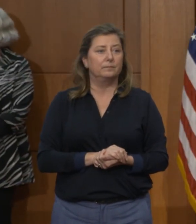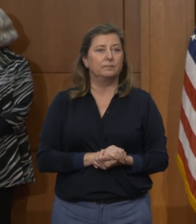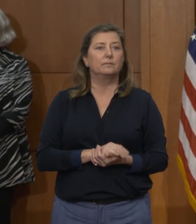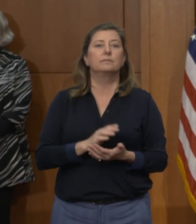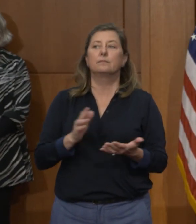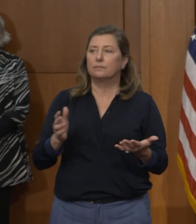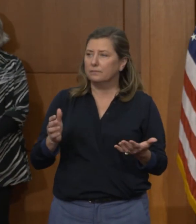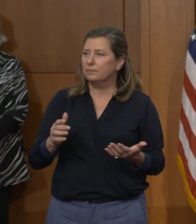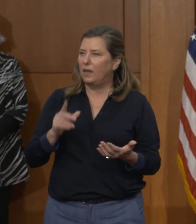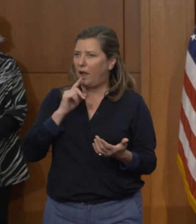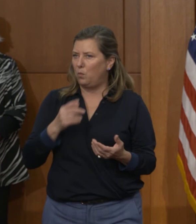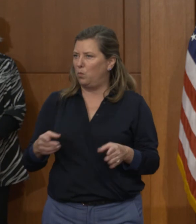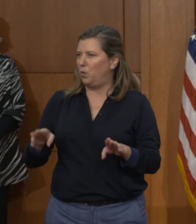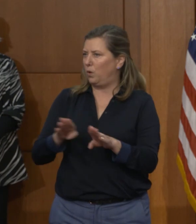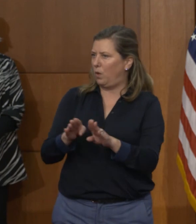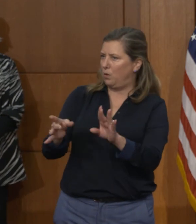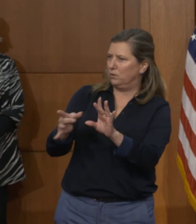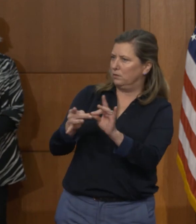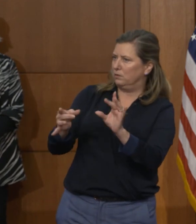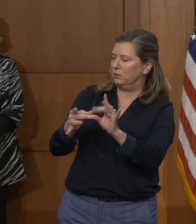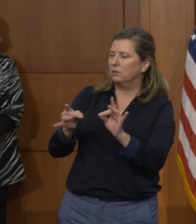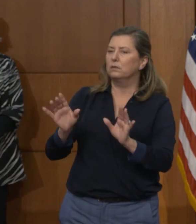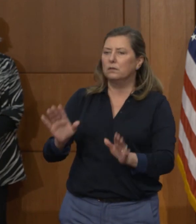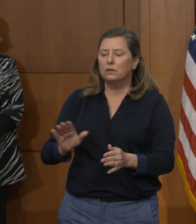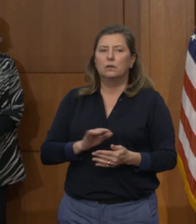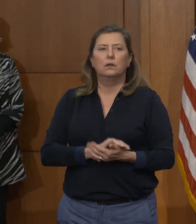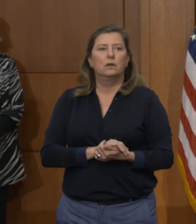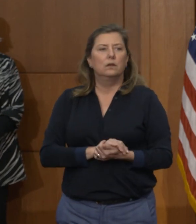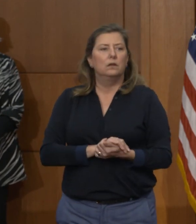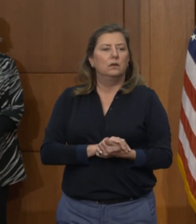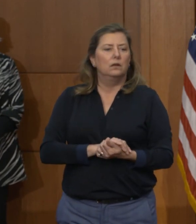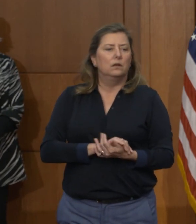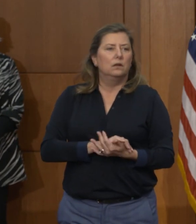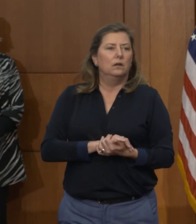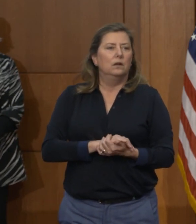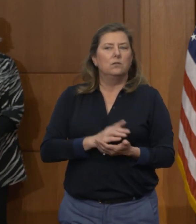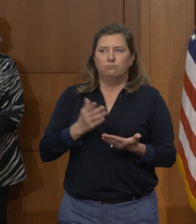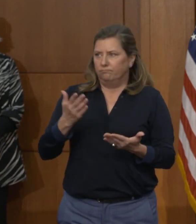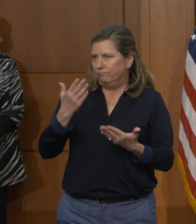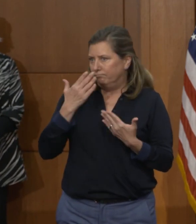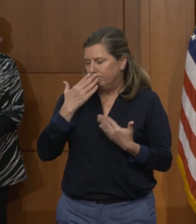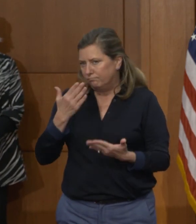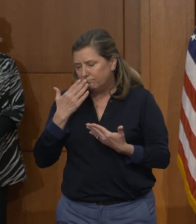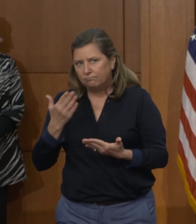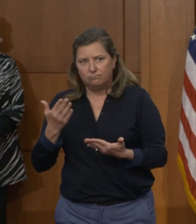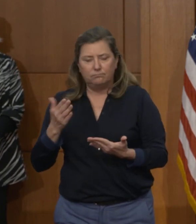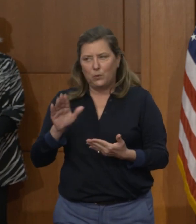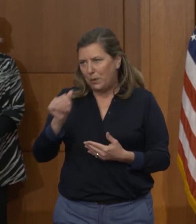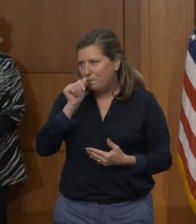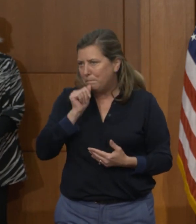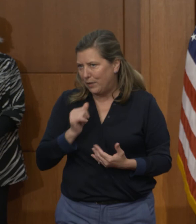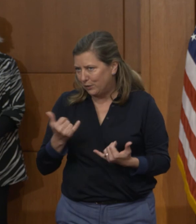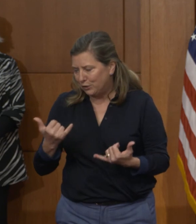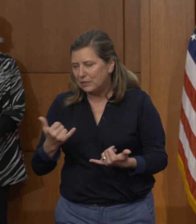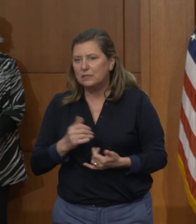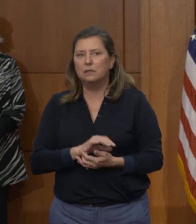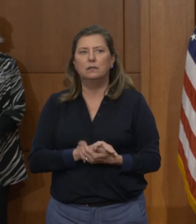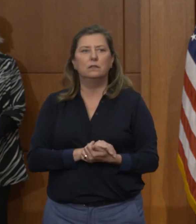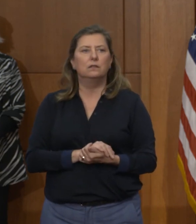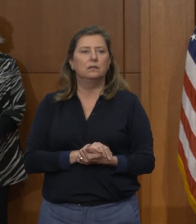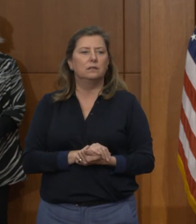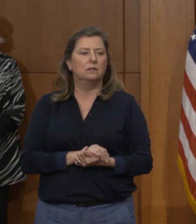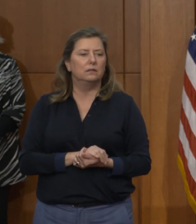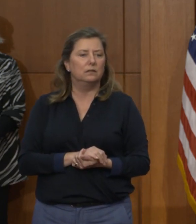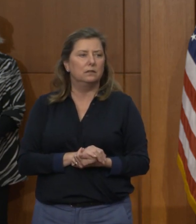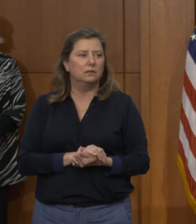Well, just in closing, a couple comments I wanted to offer, and I appreciate your all's patience. The work that